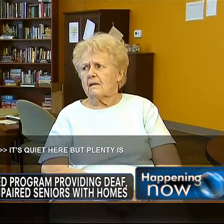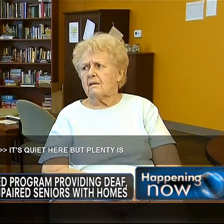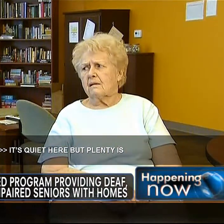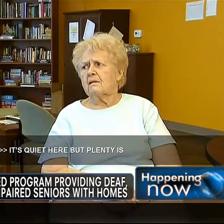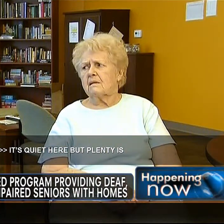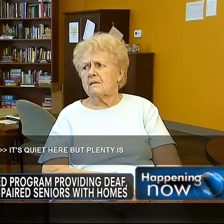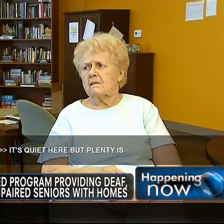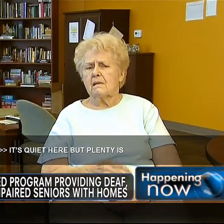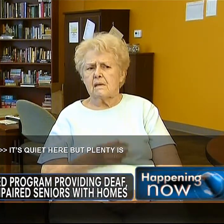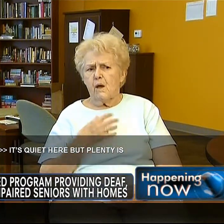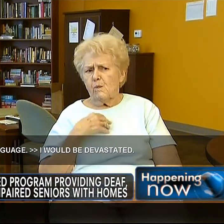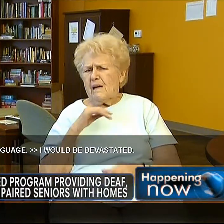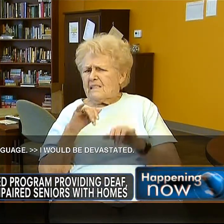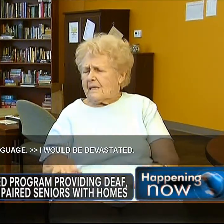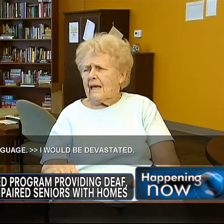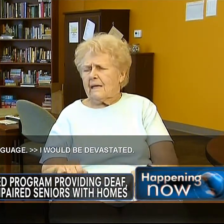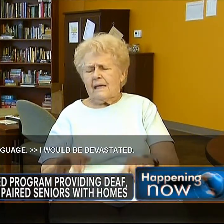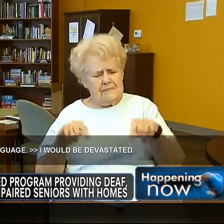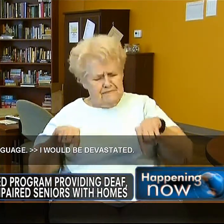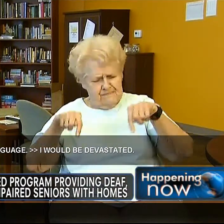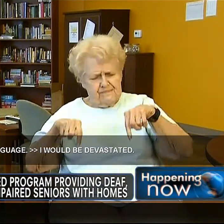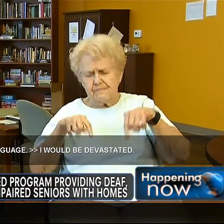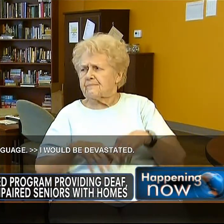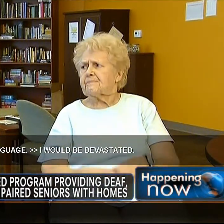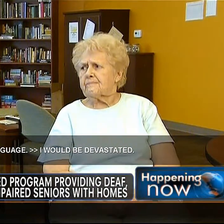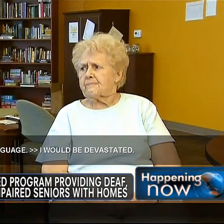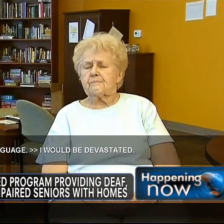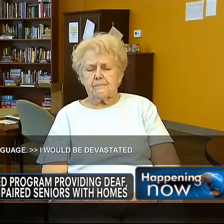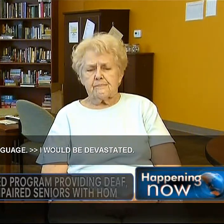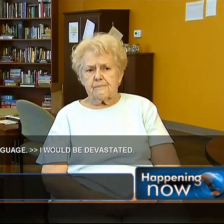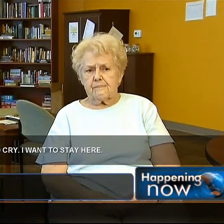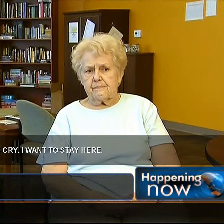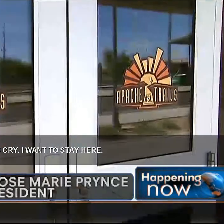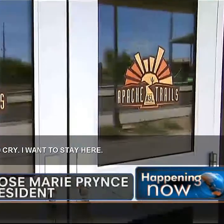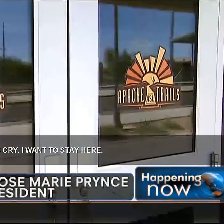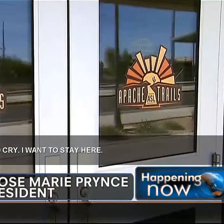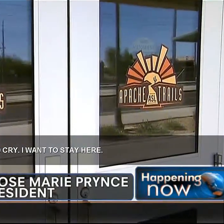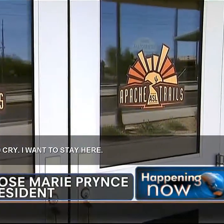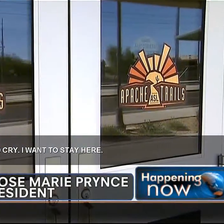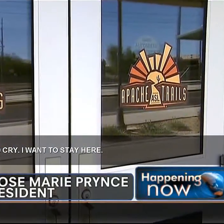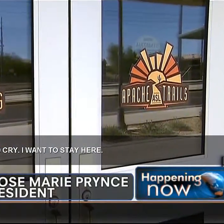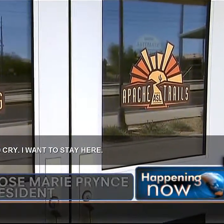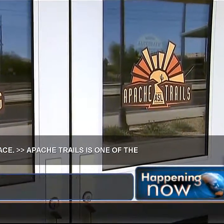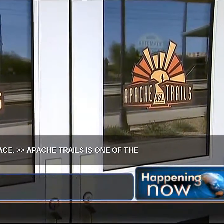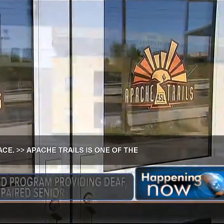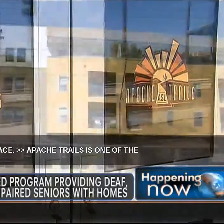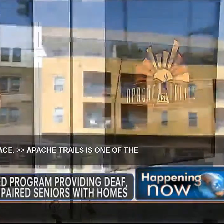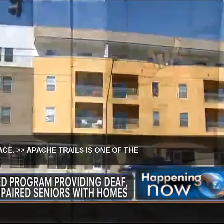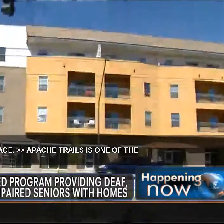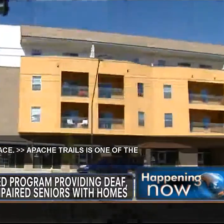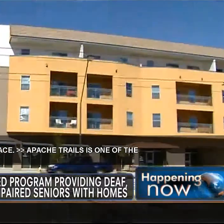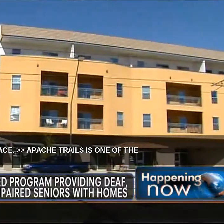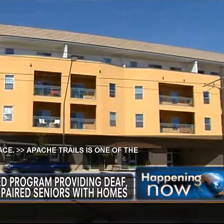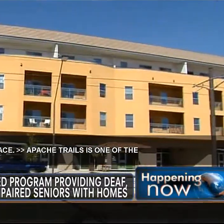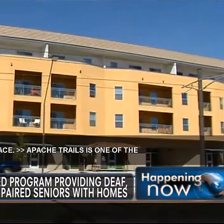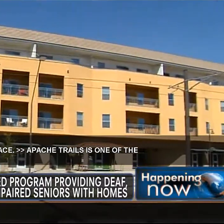devastated. I would cry. I want to stay here. We need this place. Apache ASL Trails is one of the few apartments in the U.S.